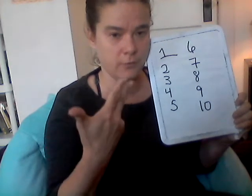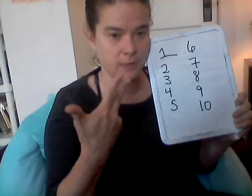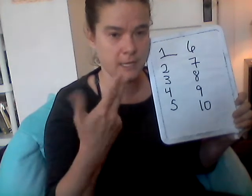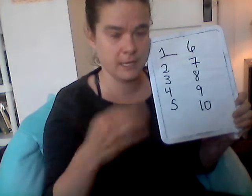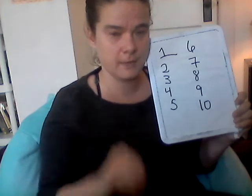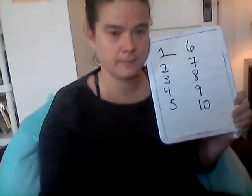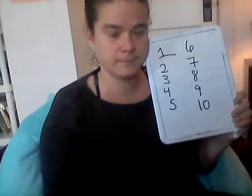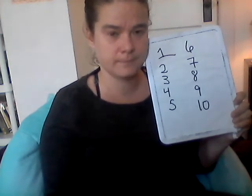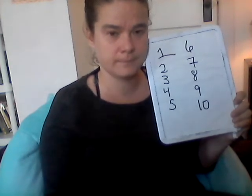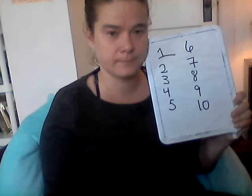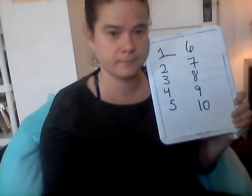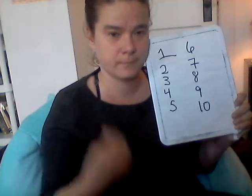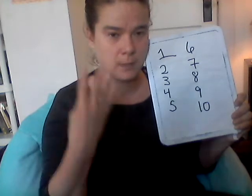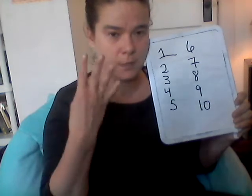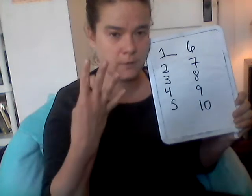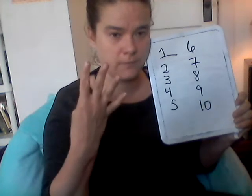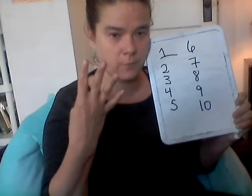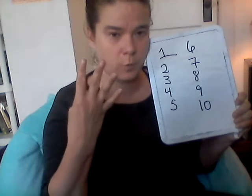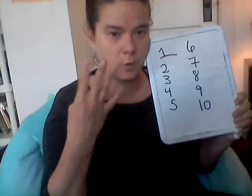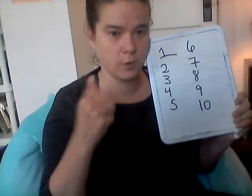three, four,